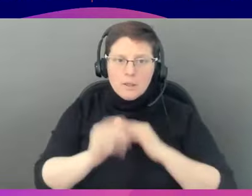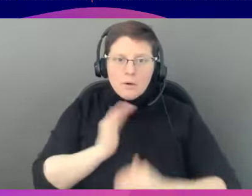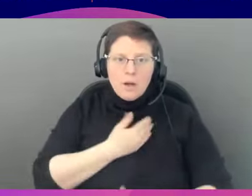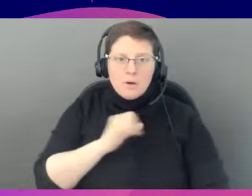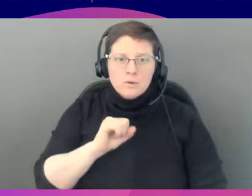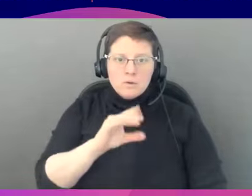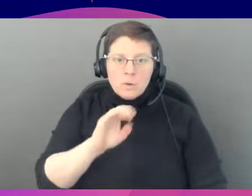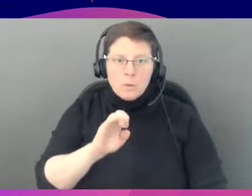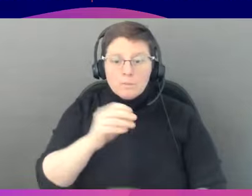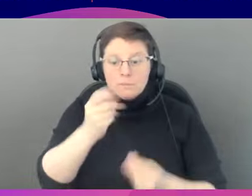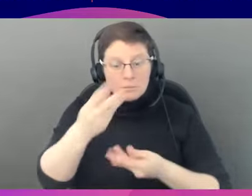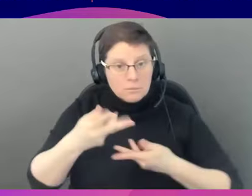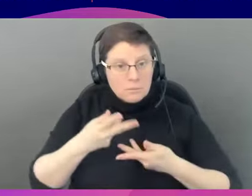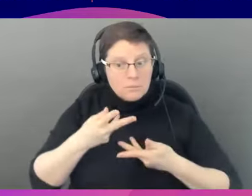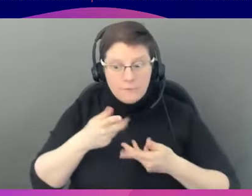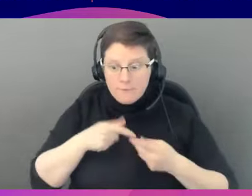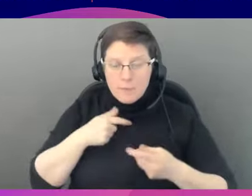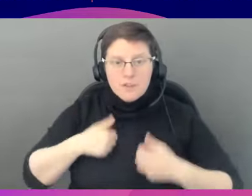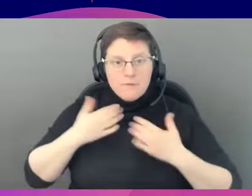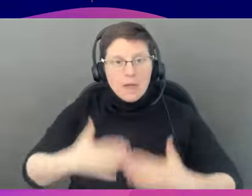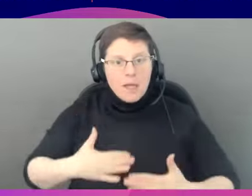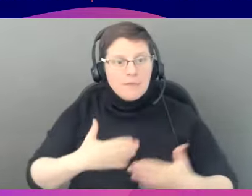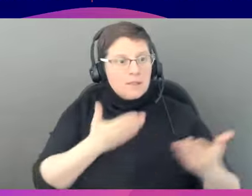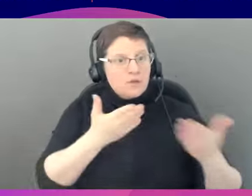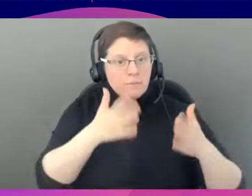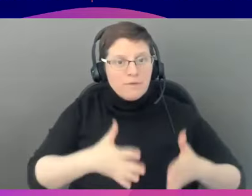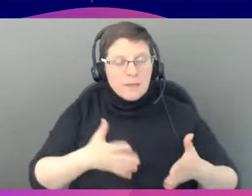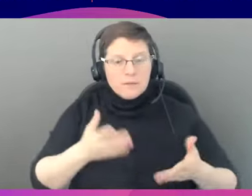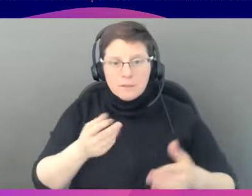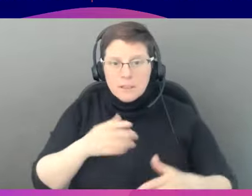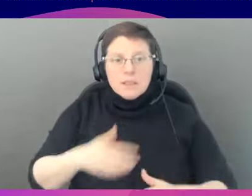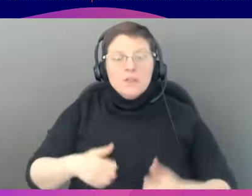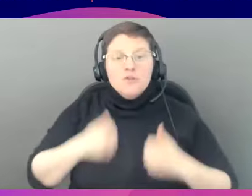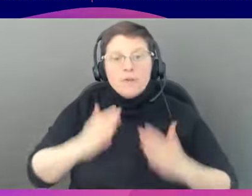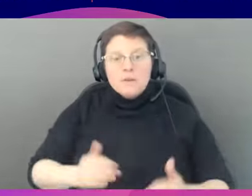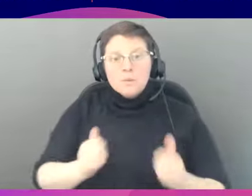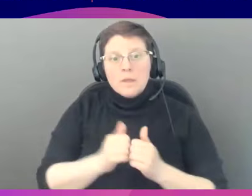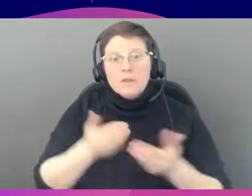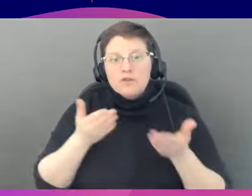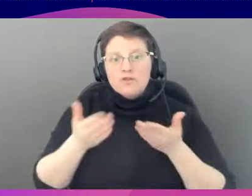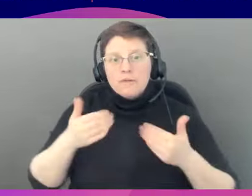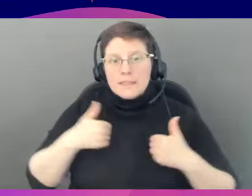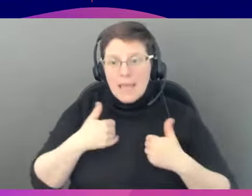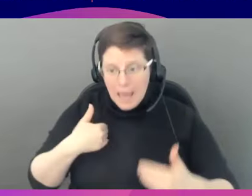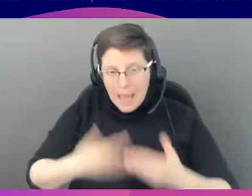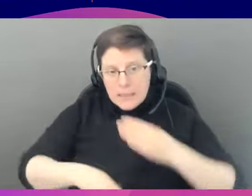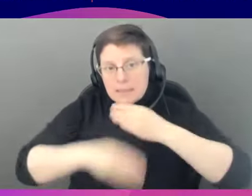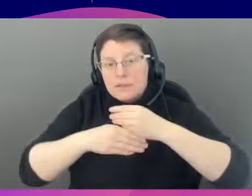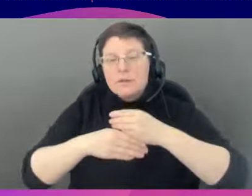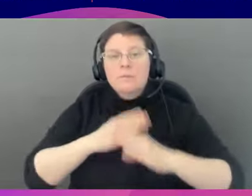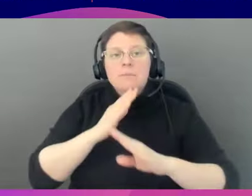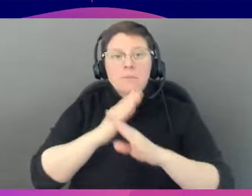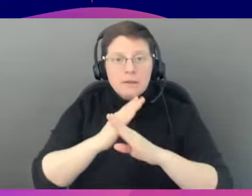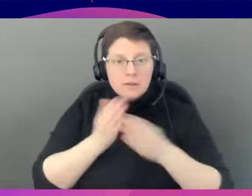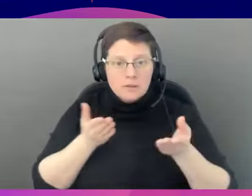from survivors and service providers that survivors with service animals were facing additional barriers and challenges when attempting to